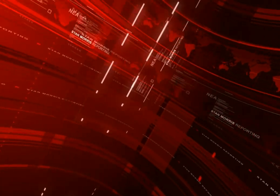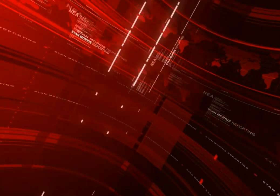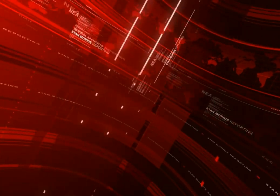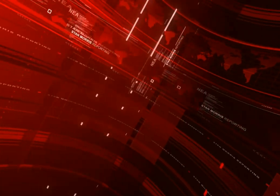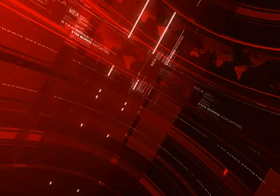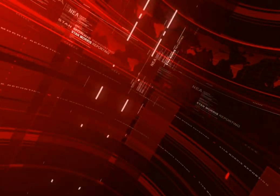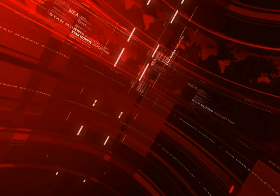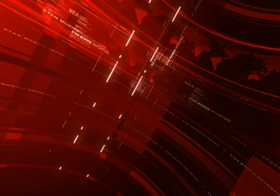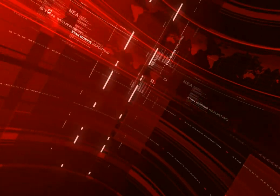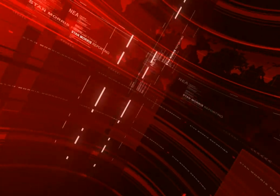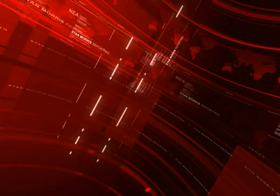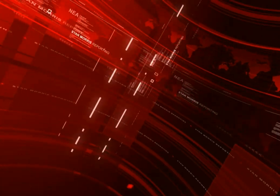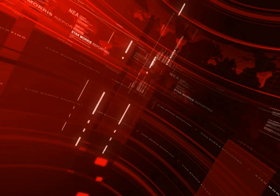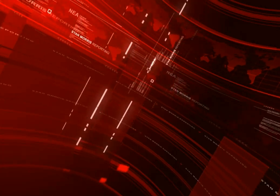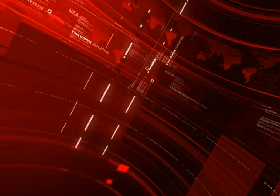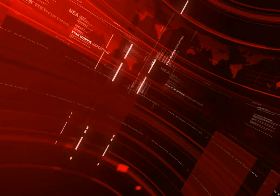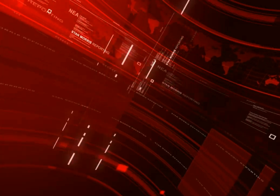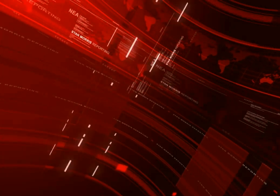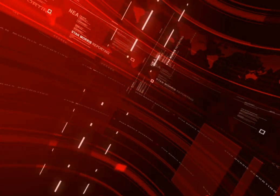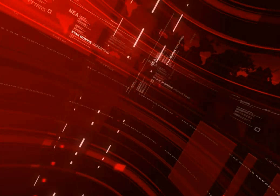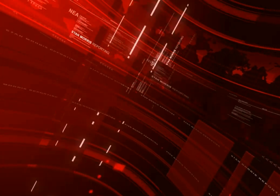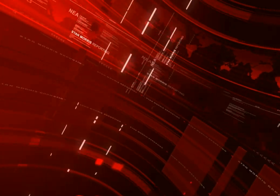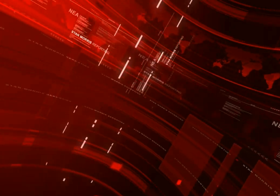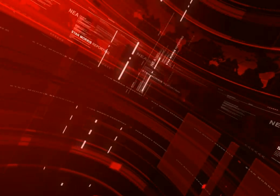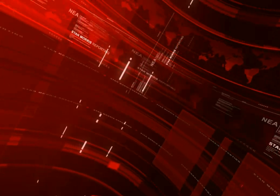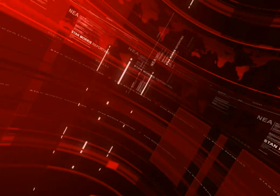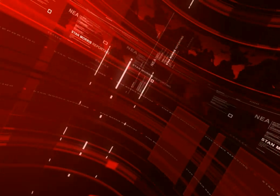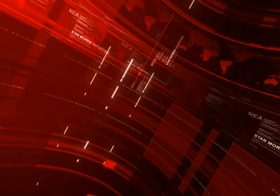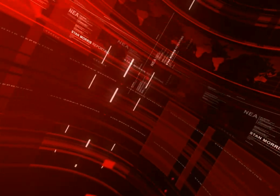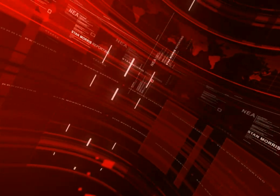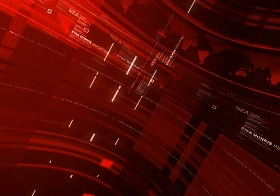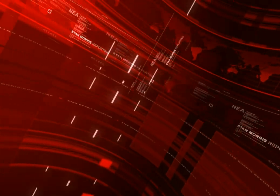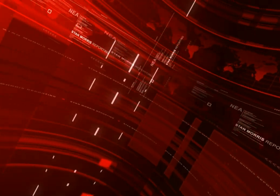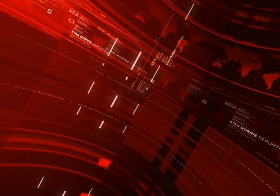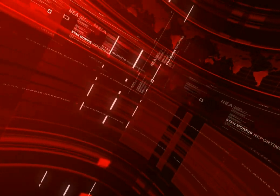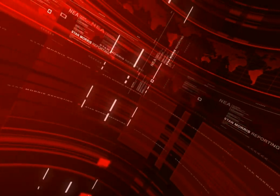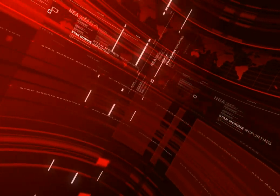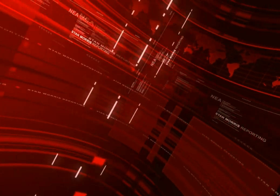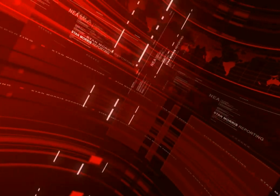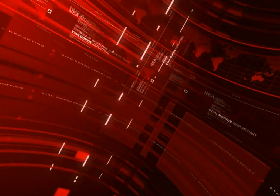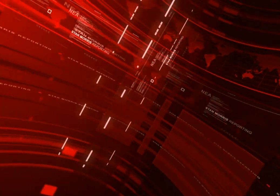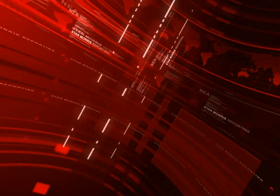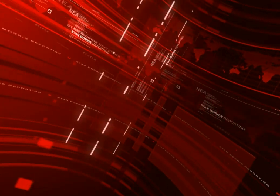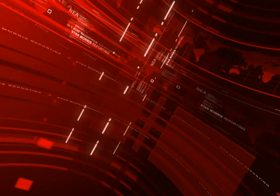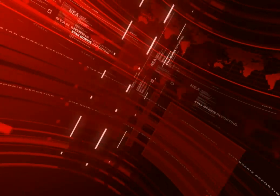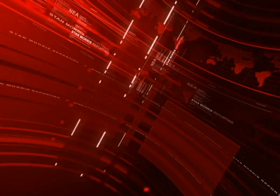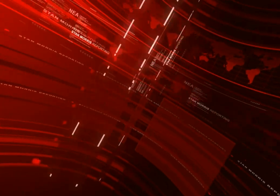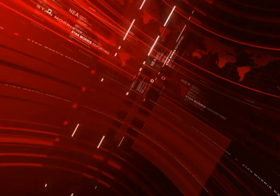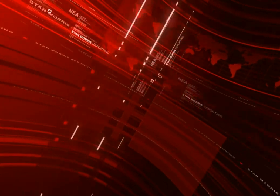joining us on our live stream. Our live stream brought to you by Colby Brooks with Century 21 Right Pace Real Estate.